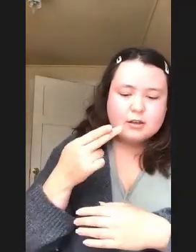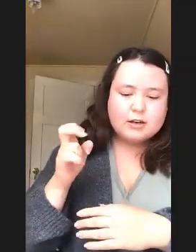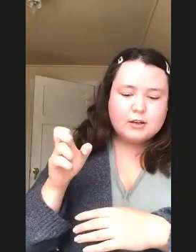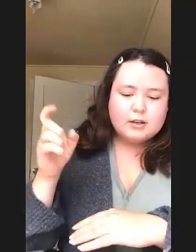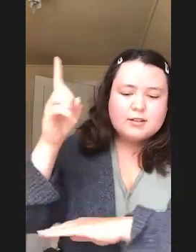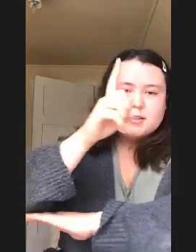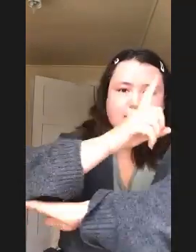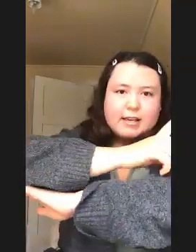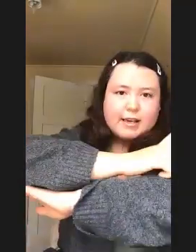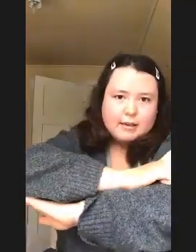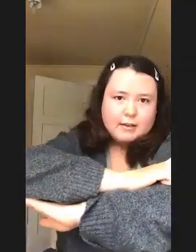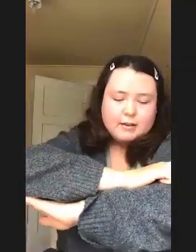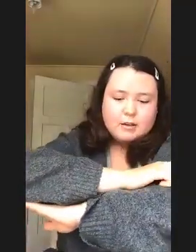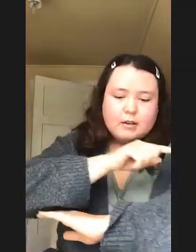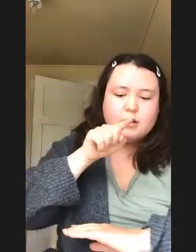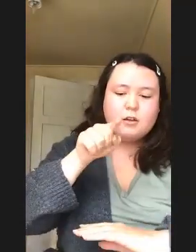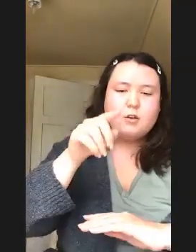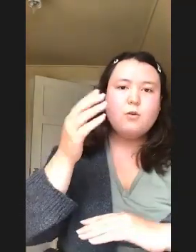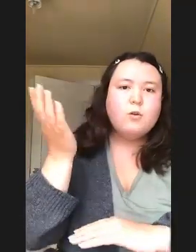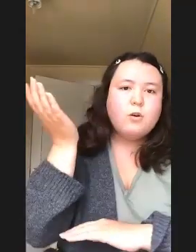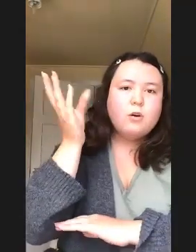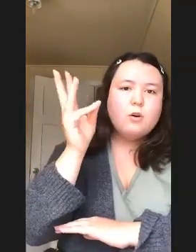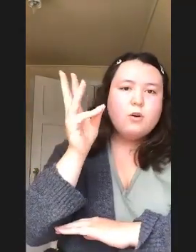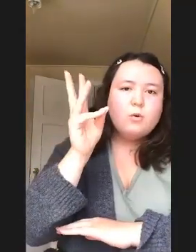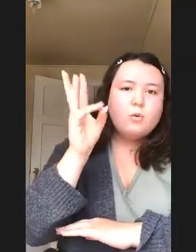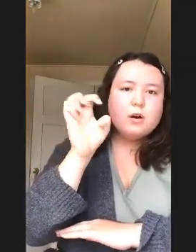the day you were